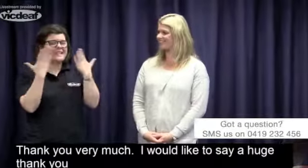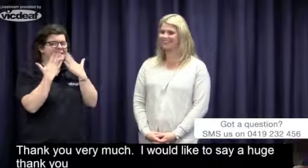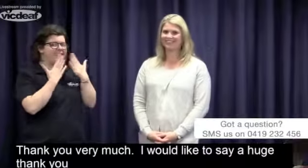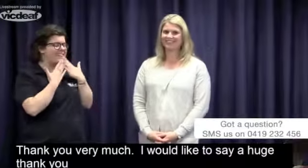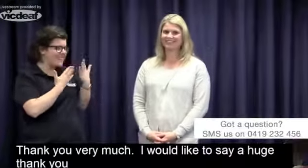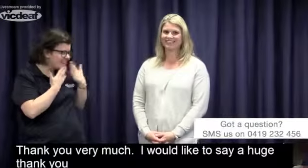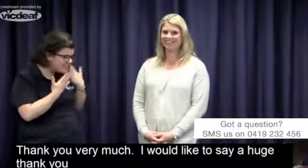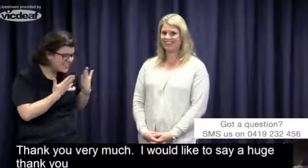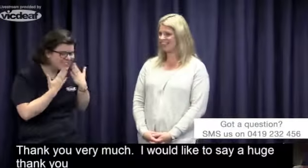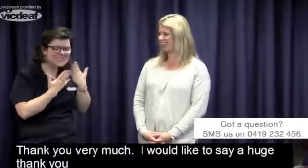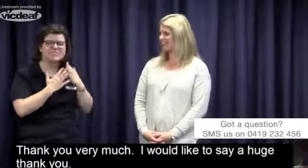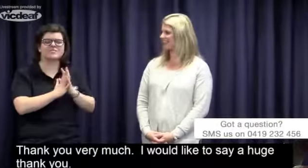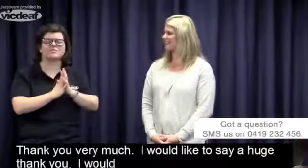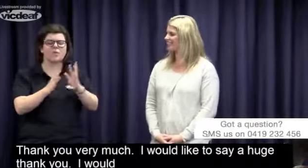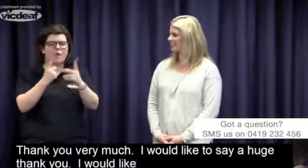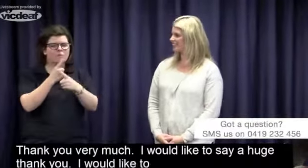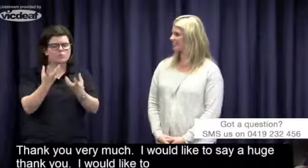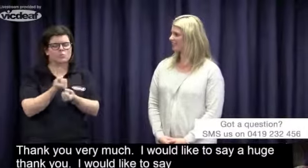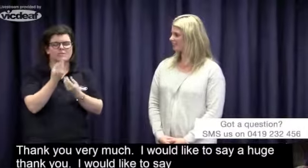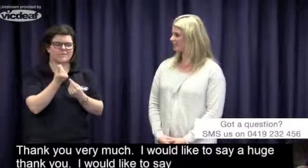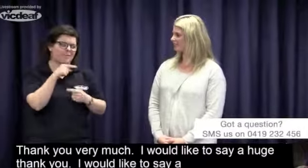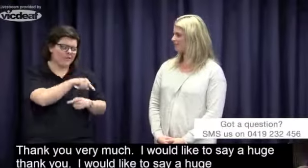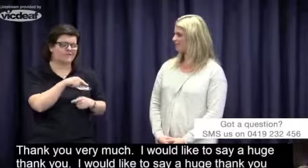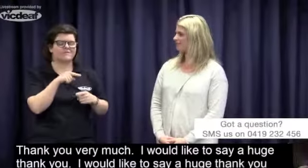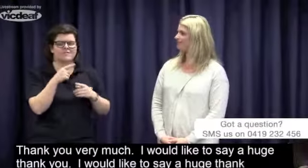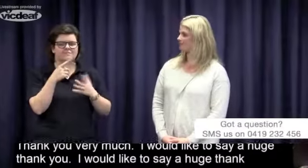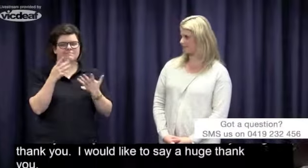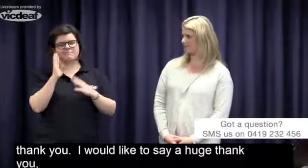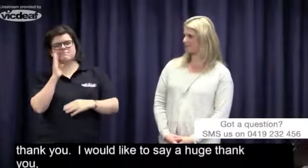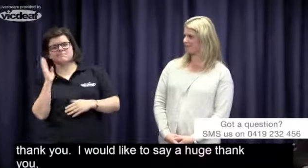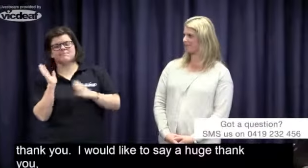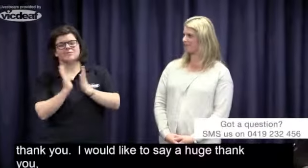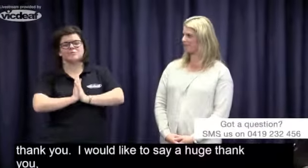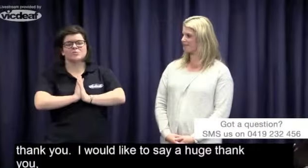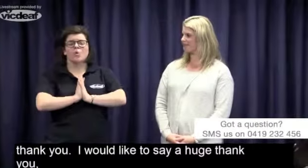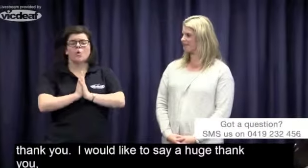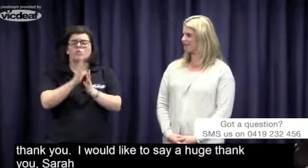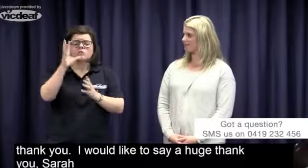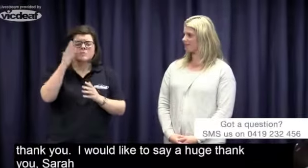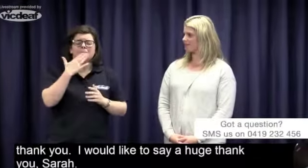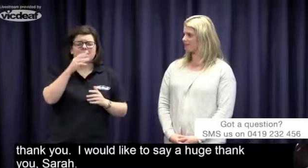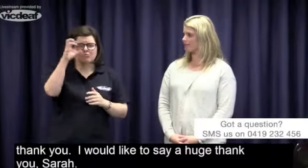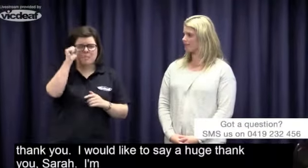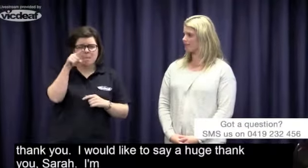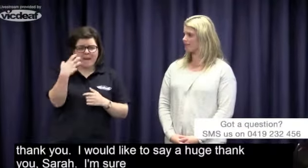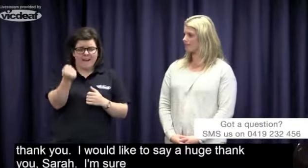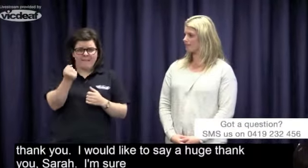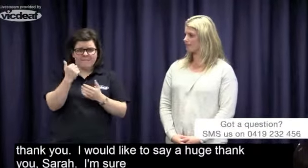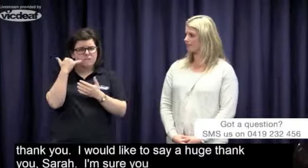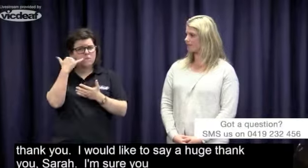I'd like to say a huge thank you, Sarah. I'm sure all of you who are watching have got a lot